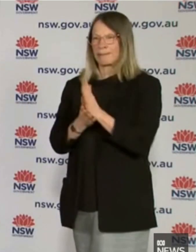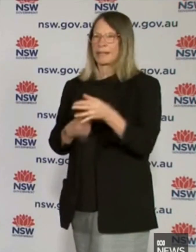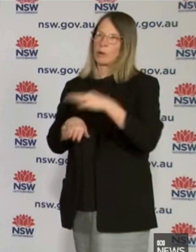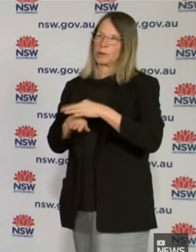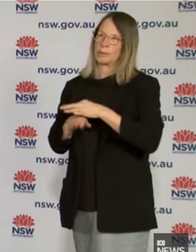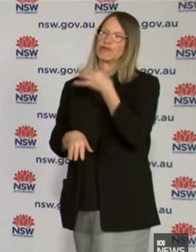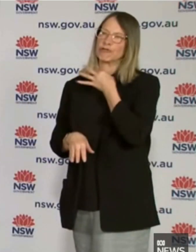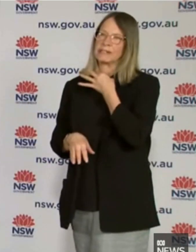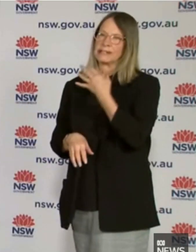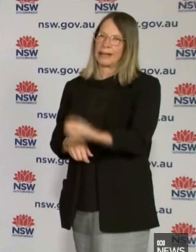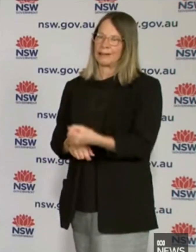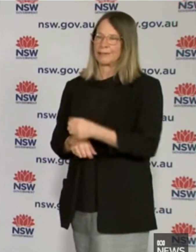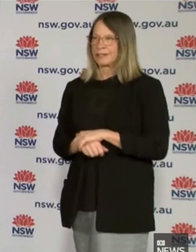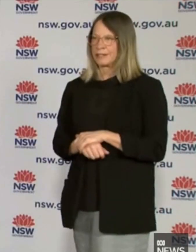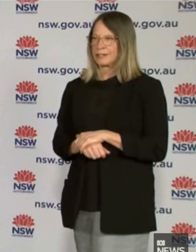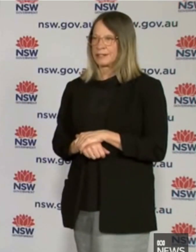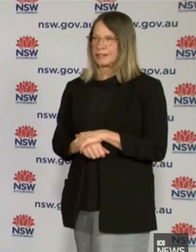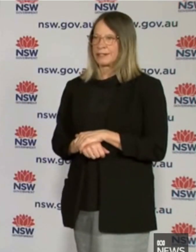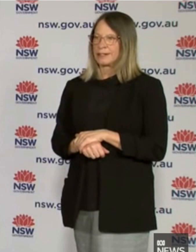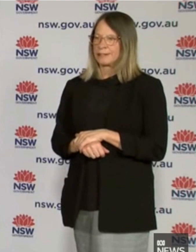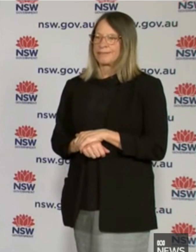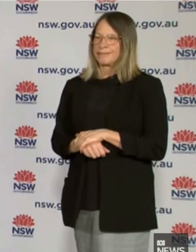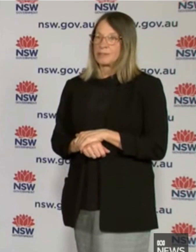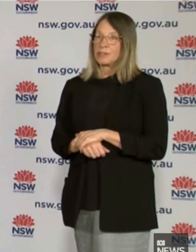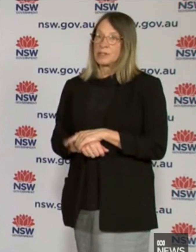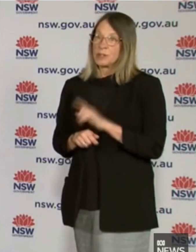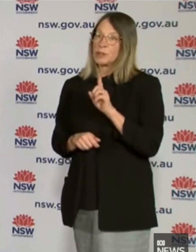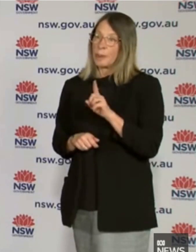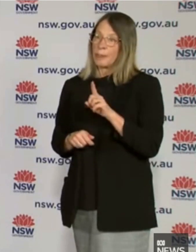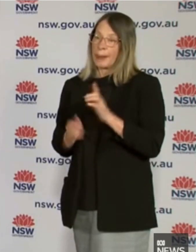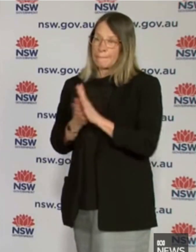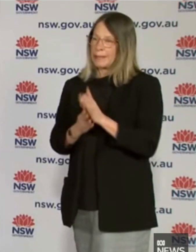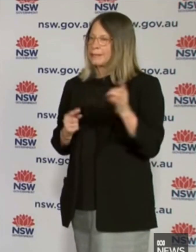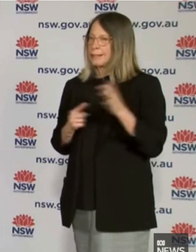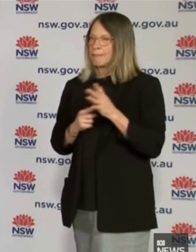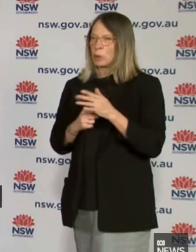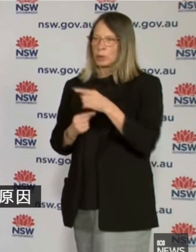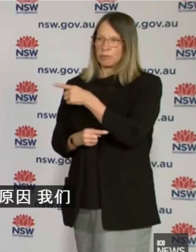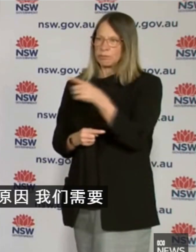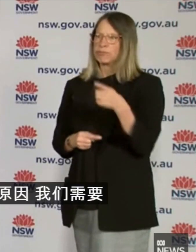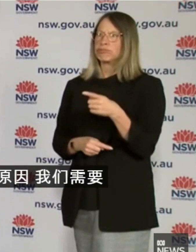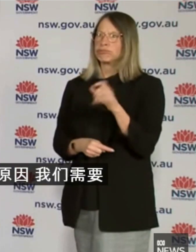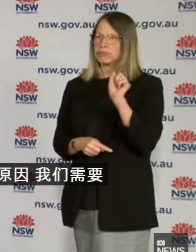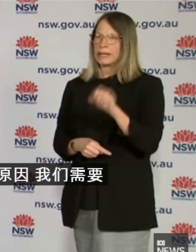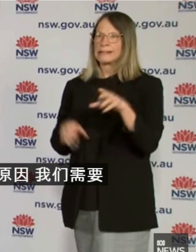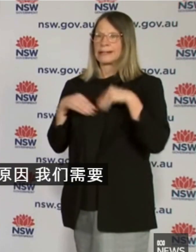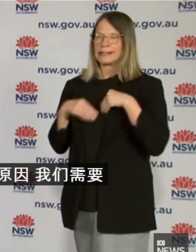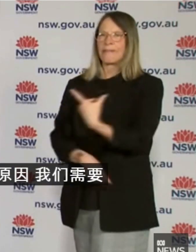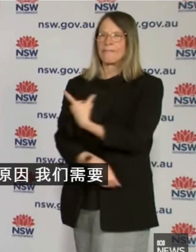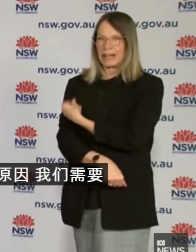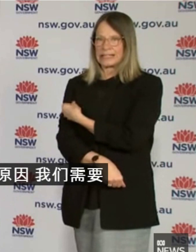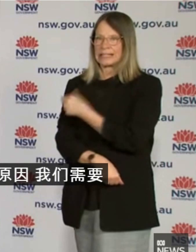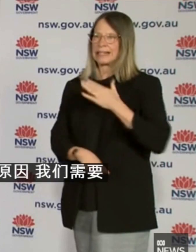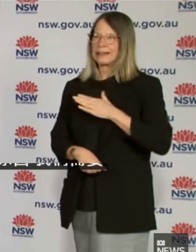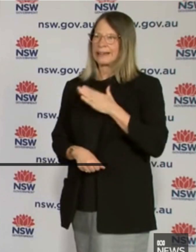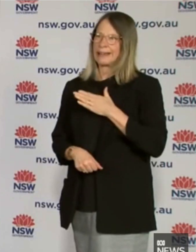it's really important for our community to really take up the message around getting vaccinated. We need to bring the case numbers down. We